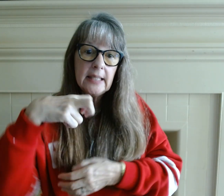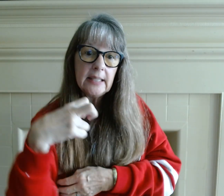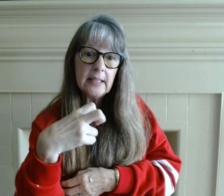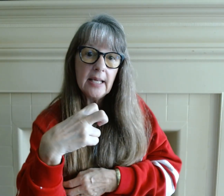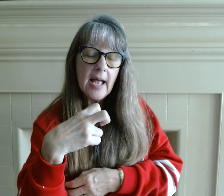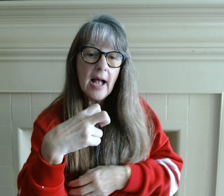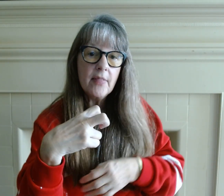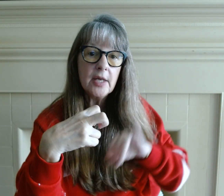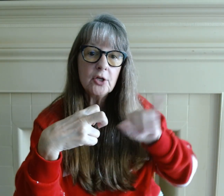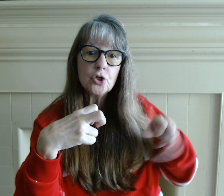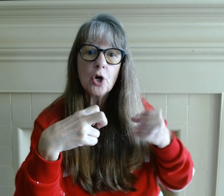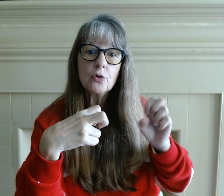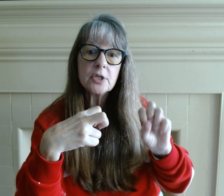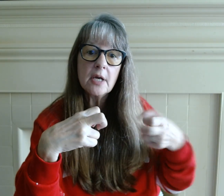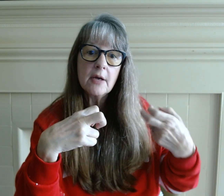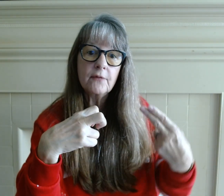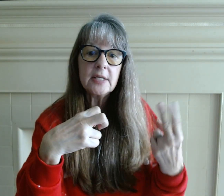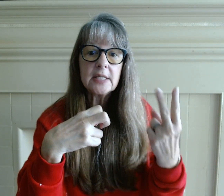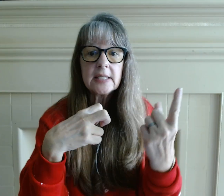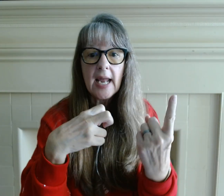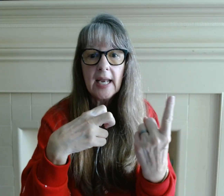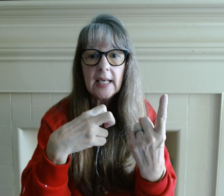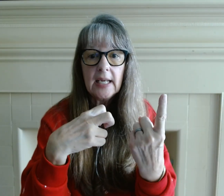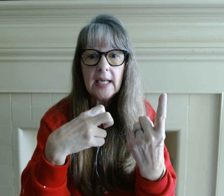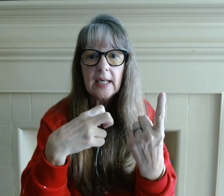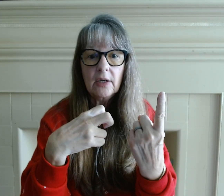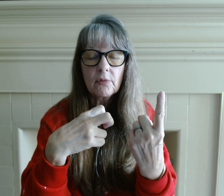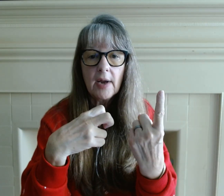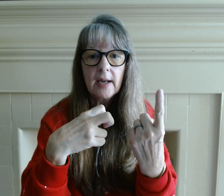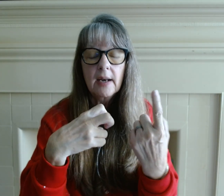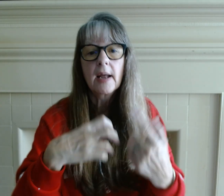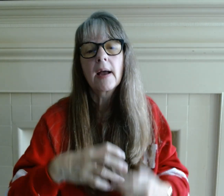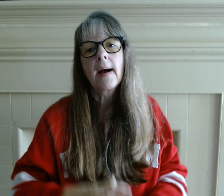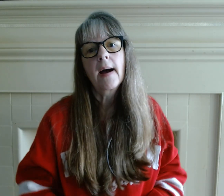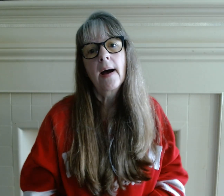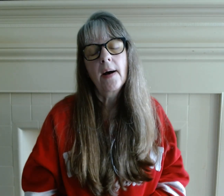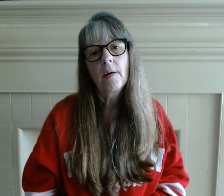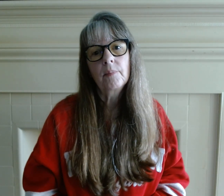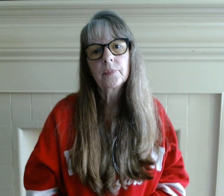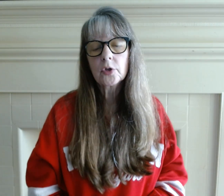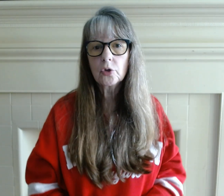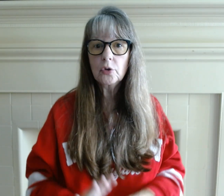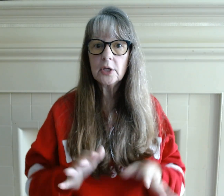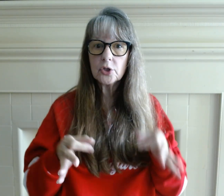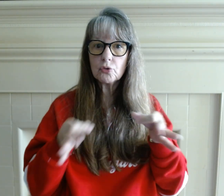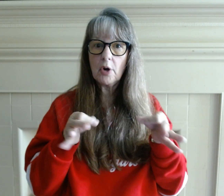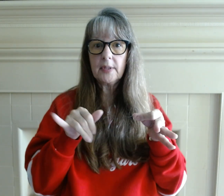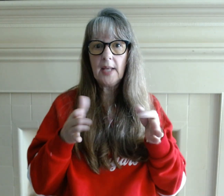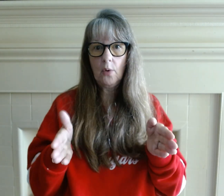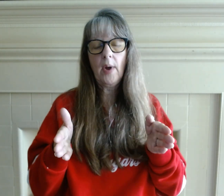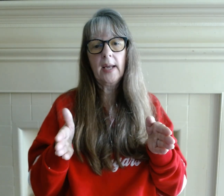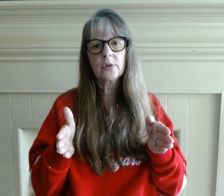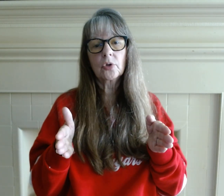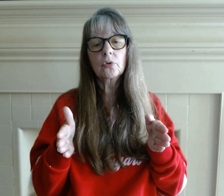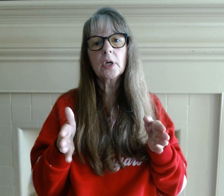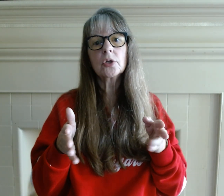kneeling, and then Joseph, he's standing, right? So you can describe it that way. So you can